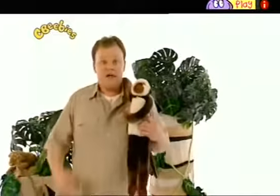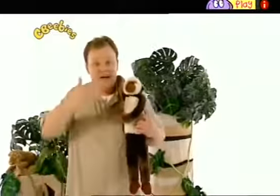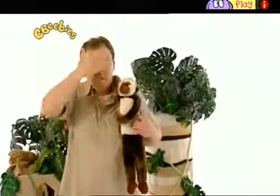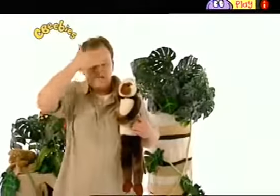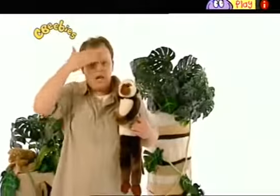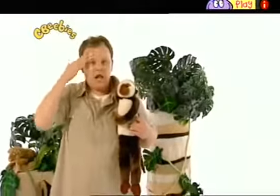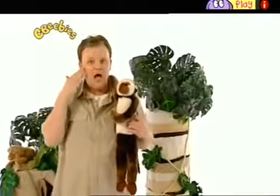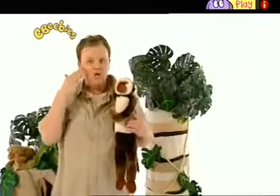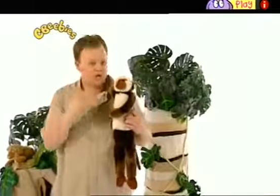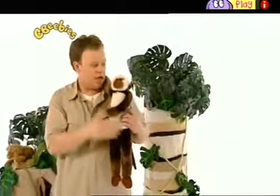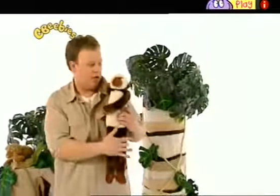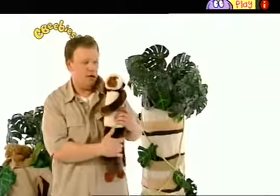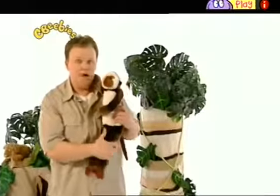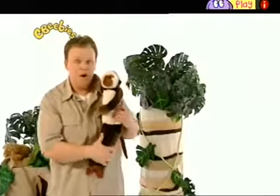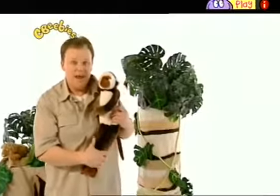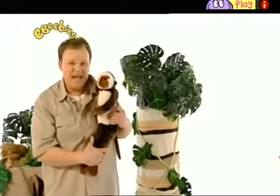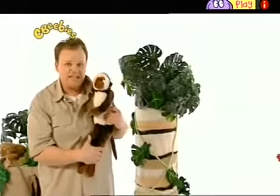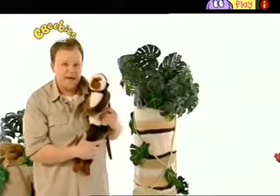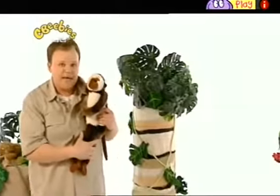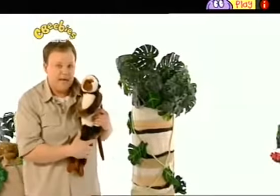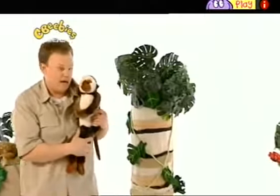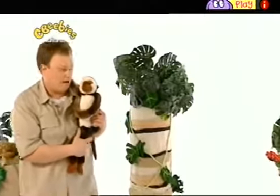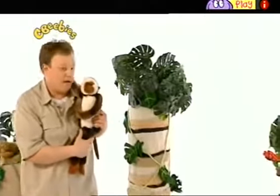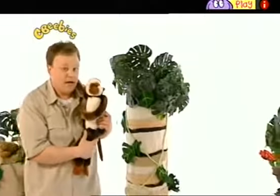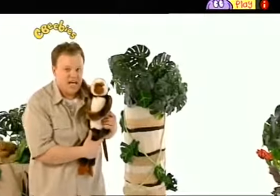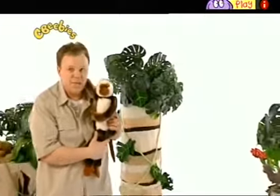That was close. Where next, monkey? Here we go.